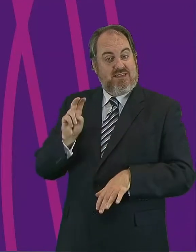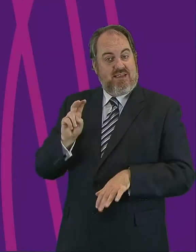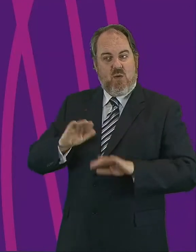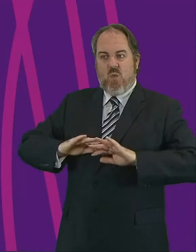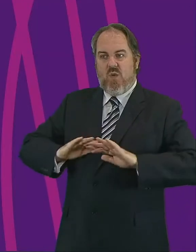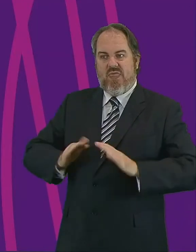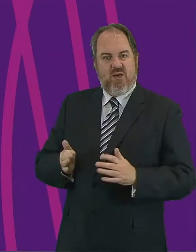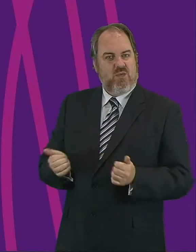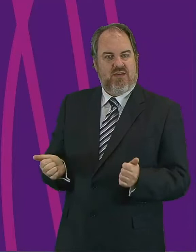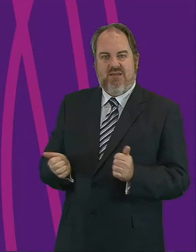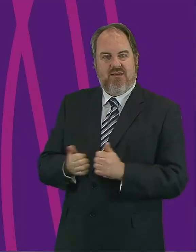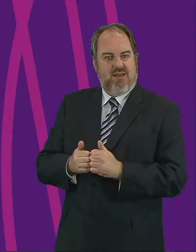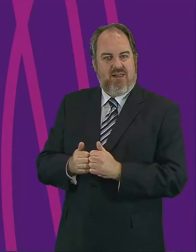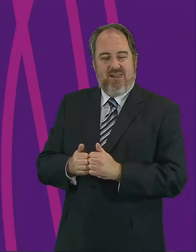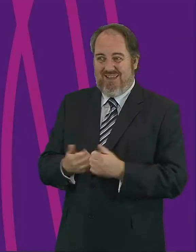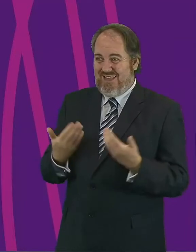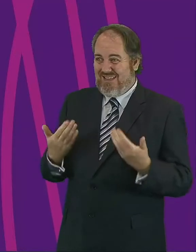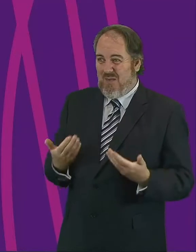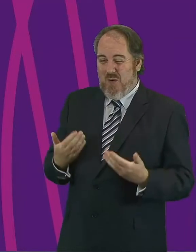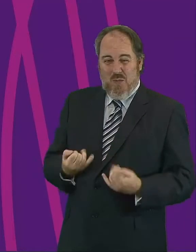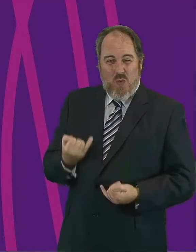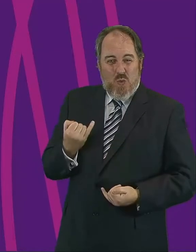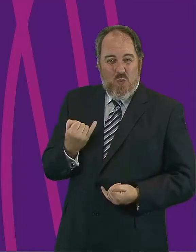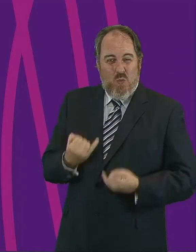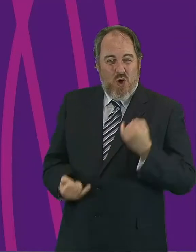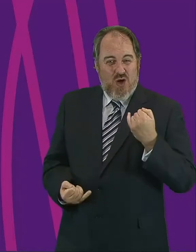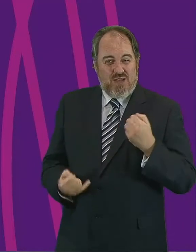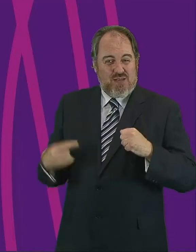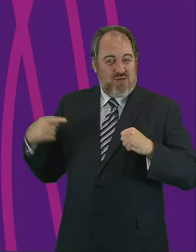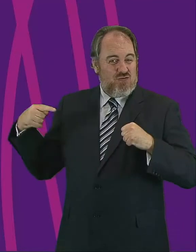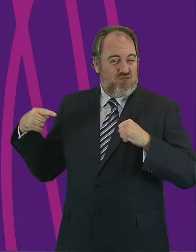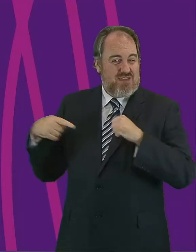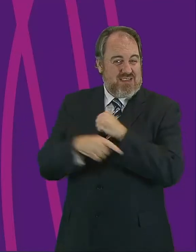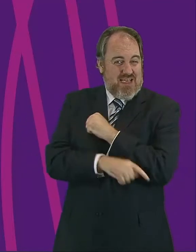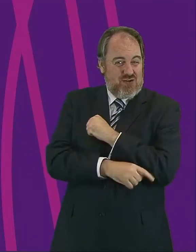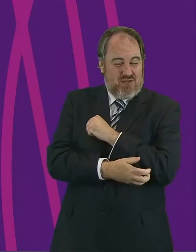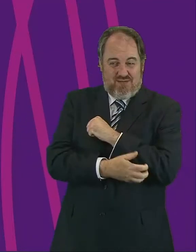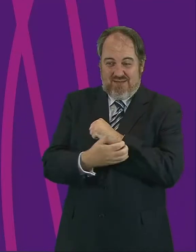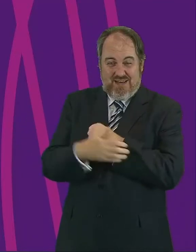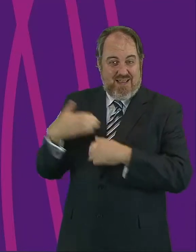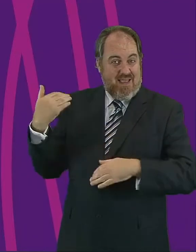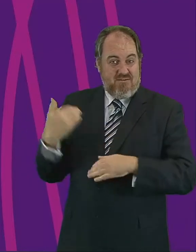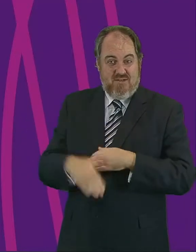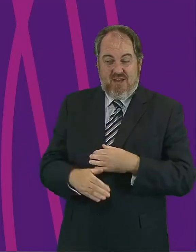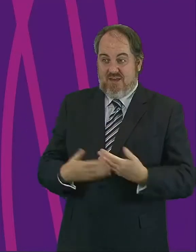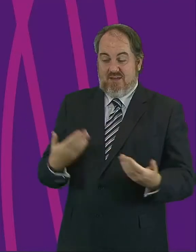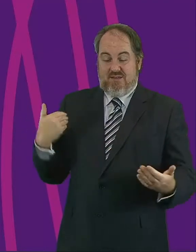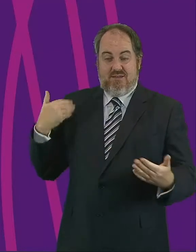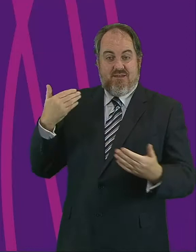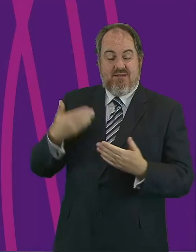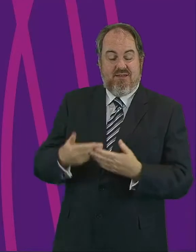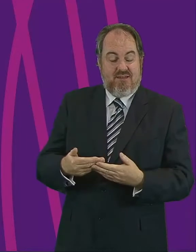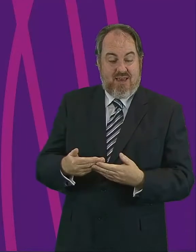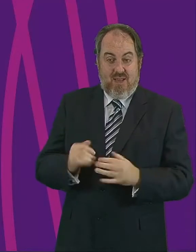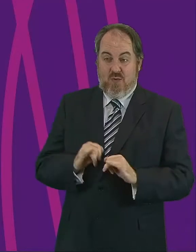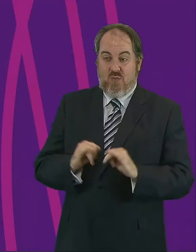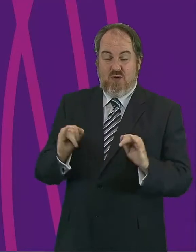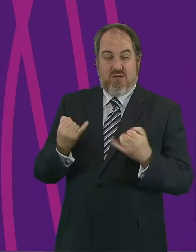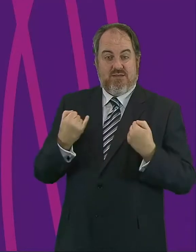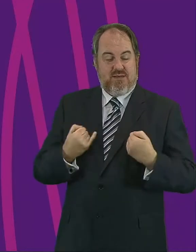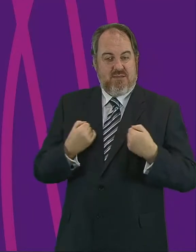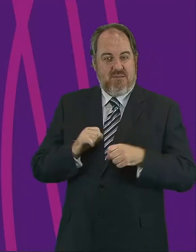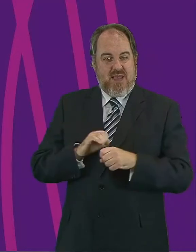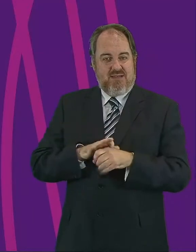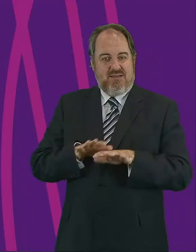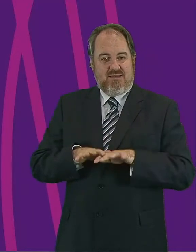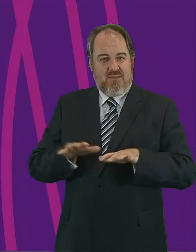the midst of the worst recession in centuries and an unprecedented pandemic. As of today, some 5 months before the